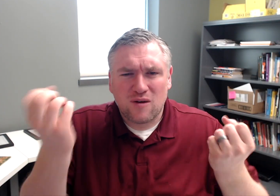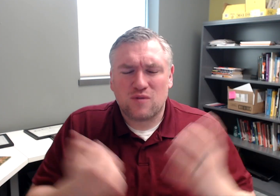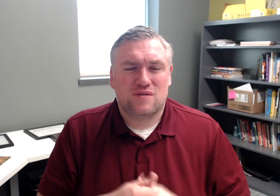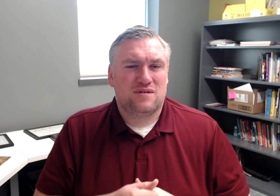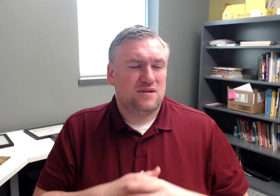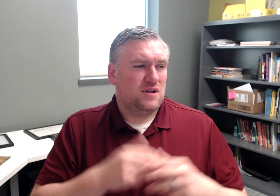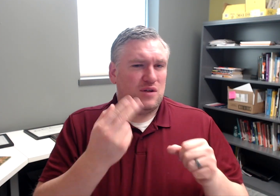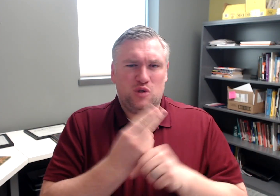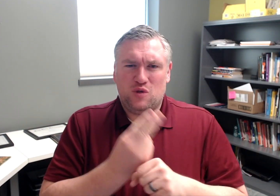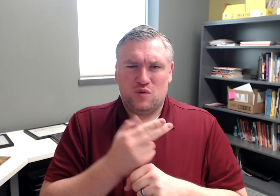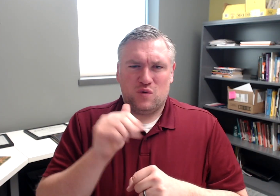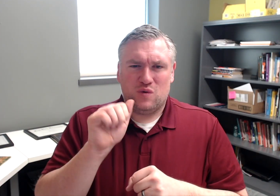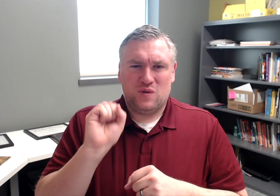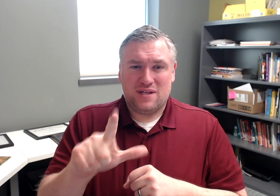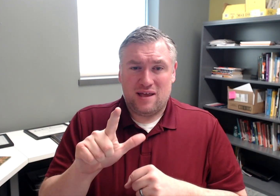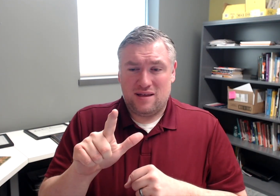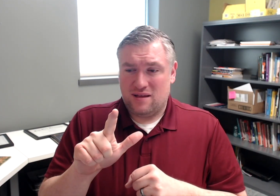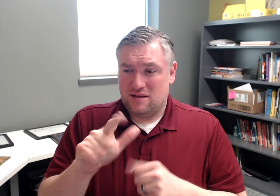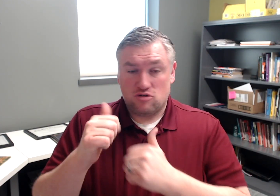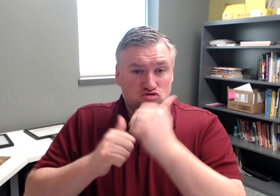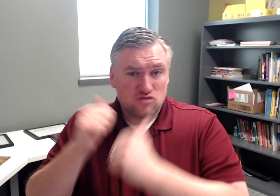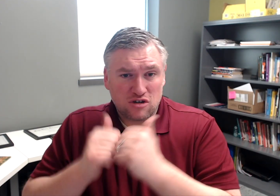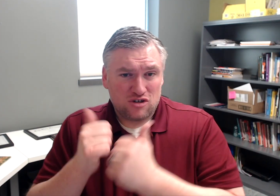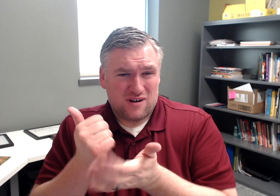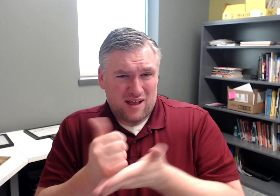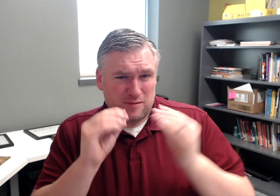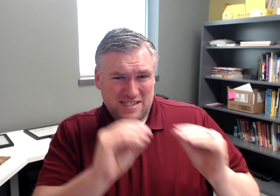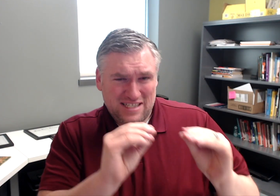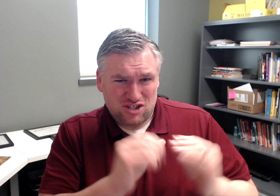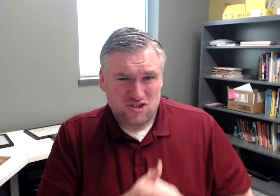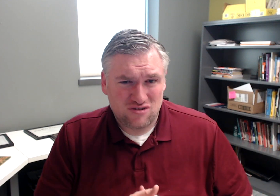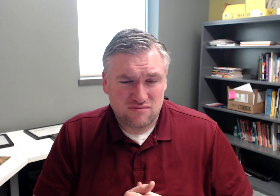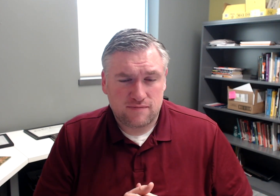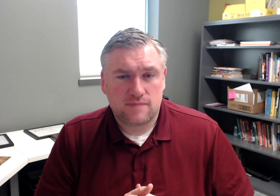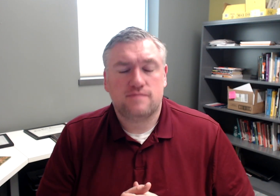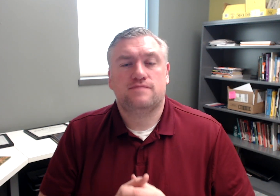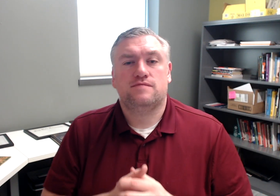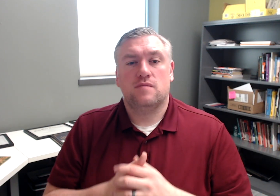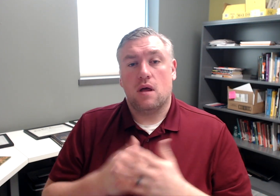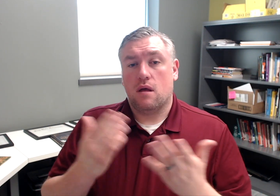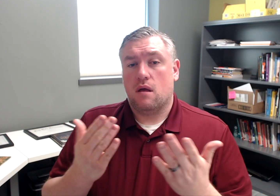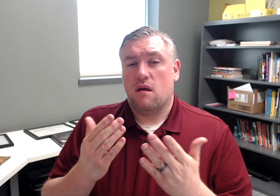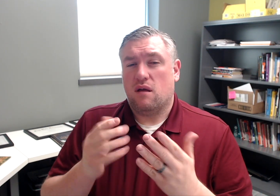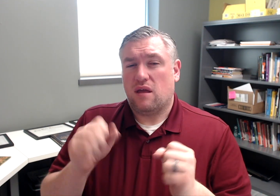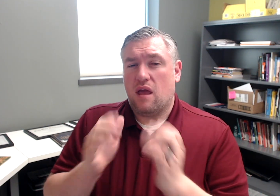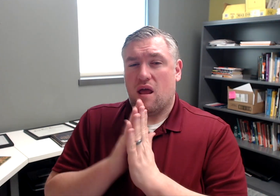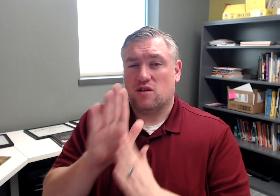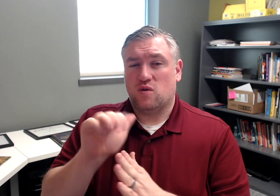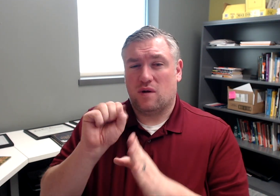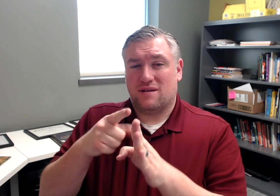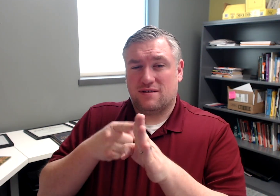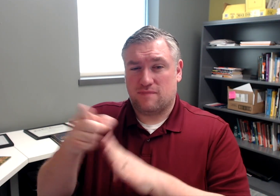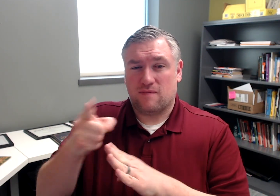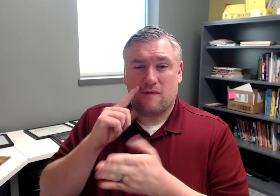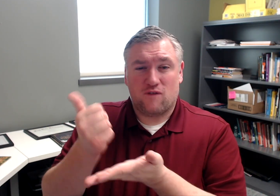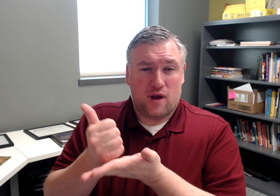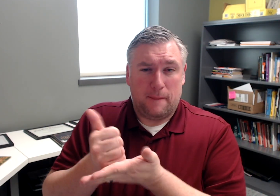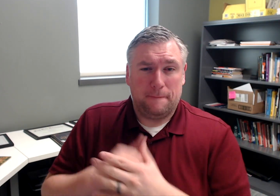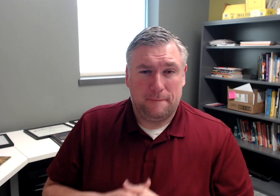Use ASL read alouds. Use ASL structure to help teach the students. You can